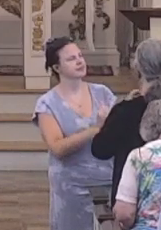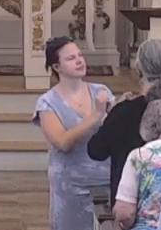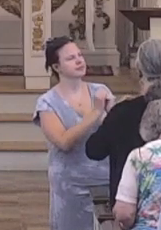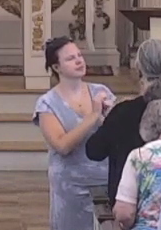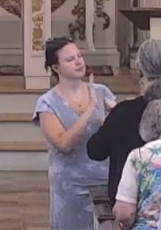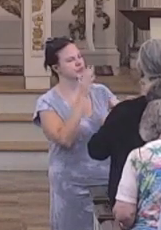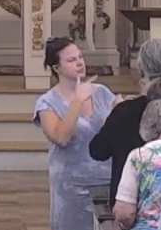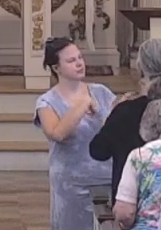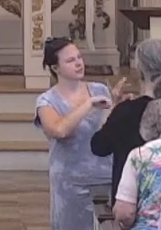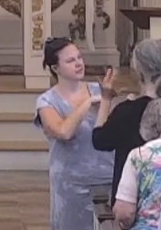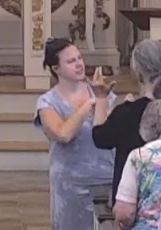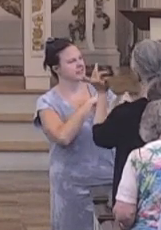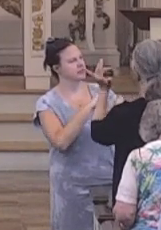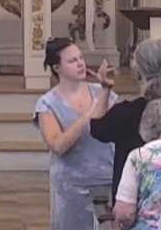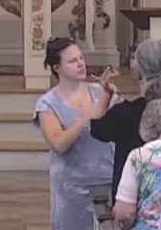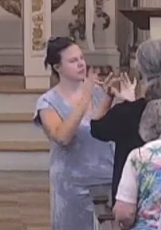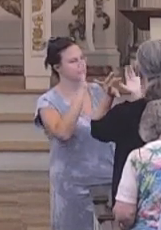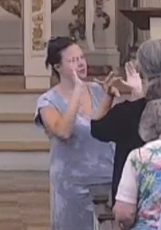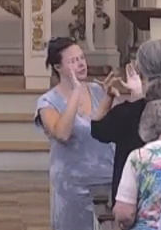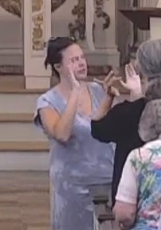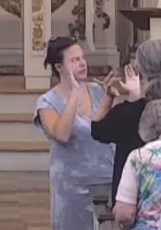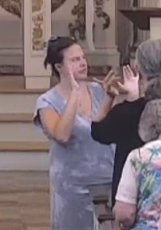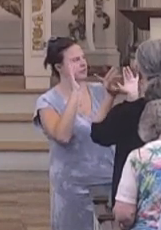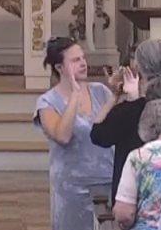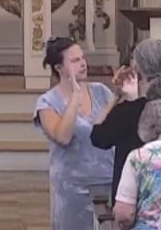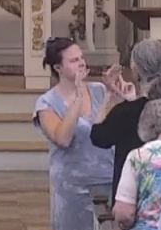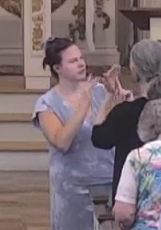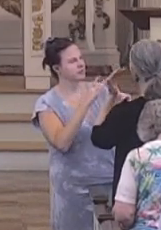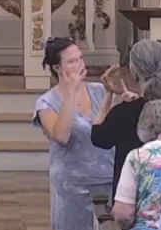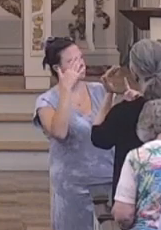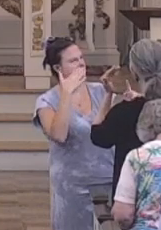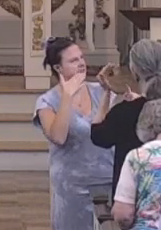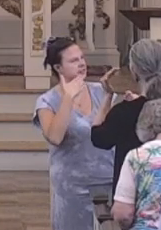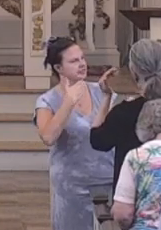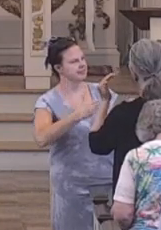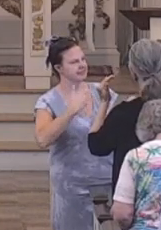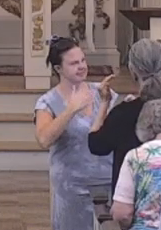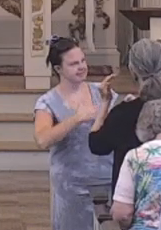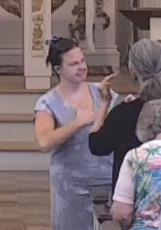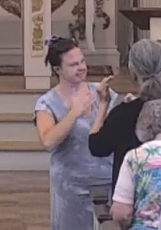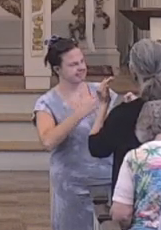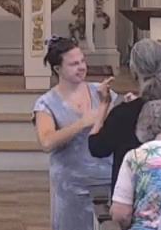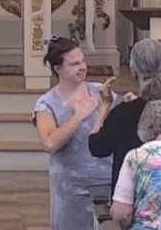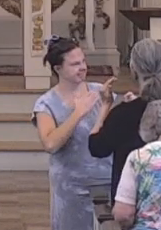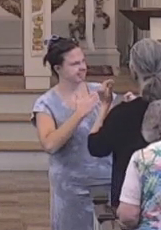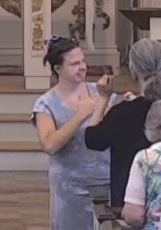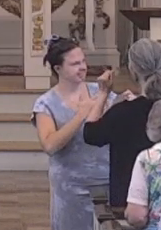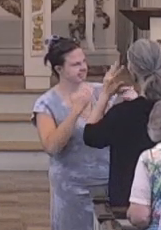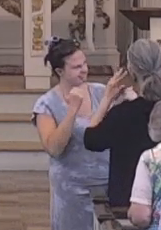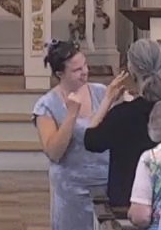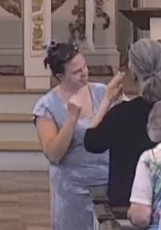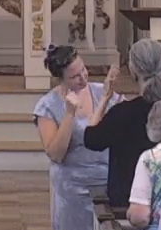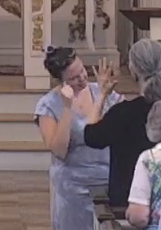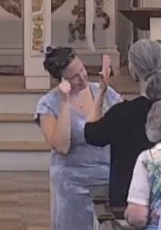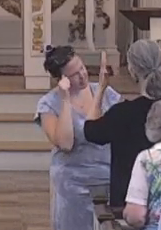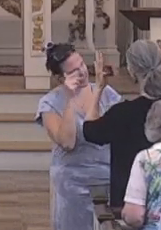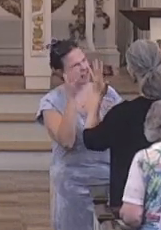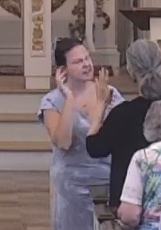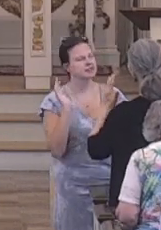you, we glorify you, we give you thanks for your great